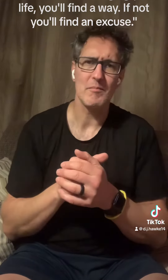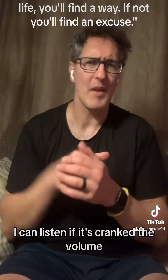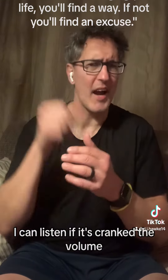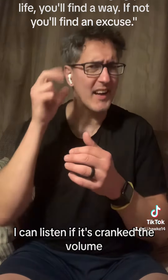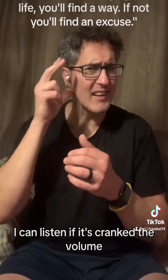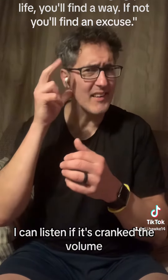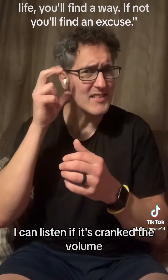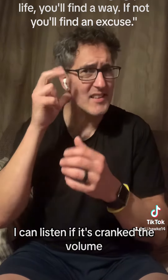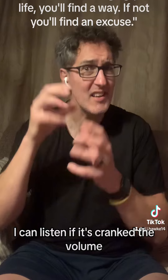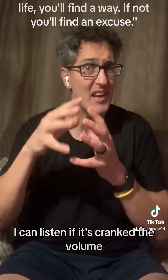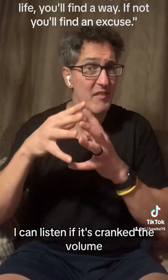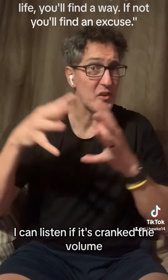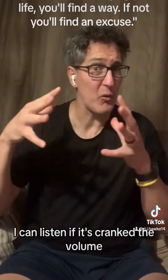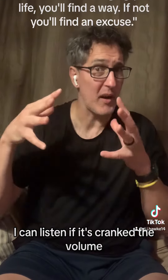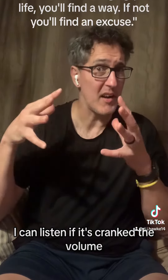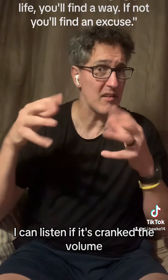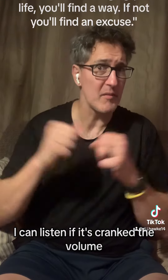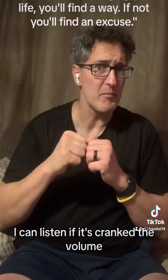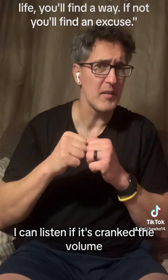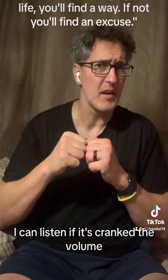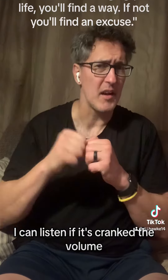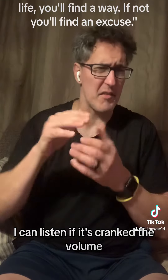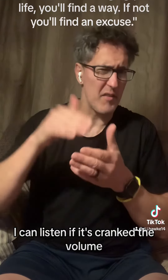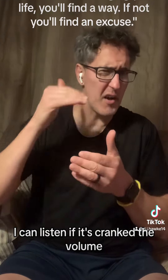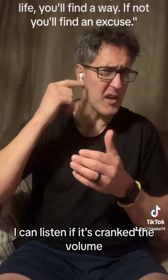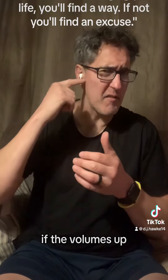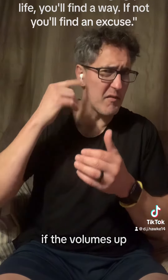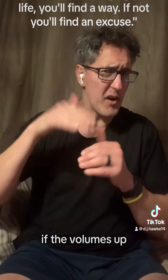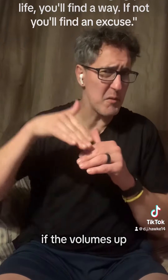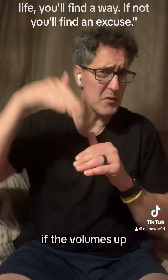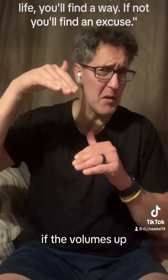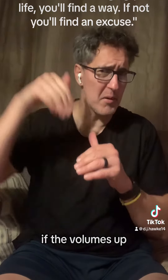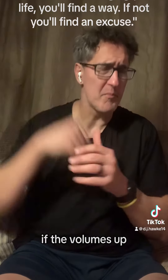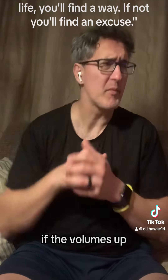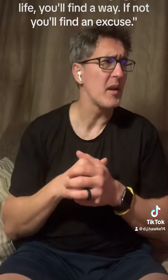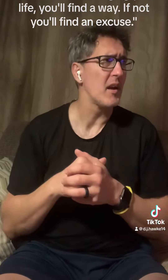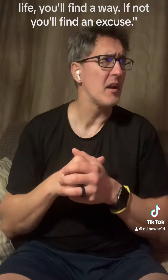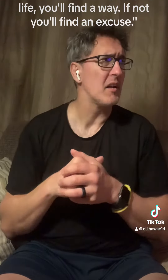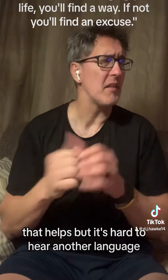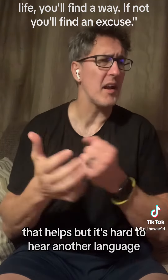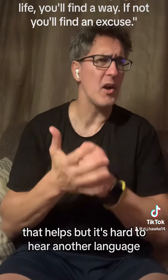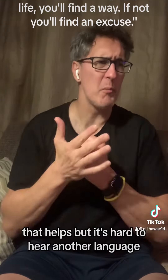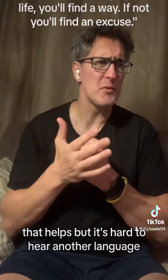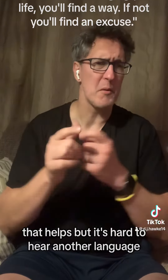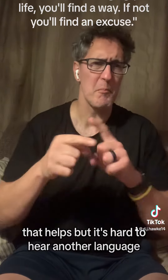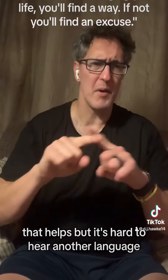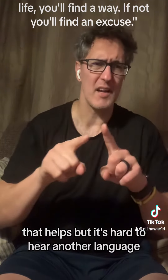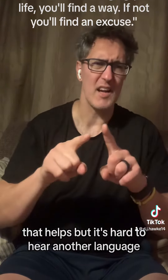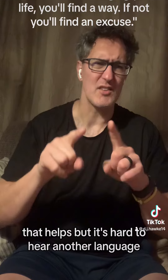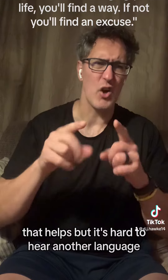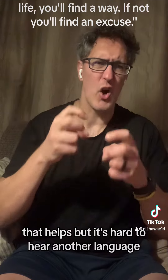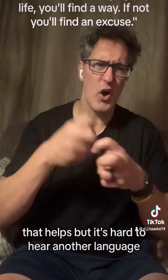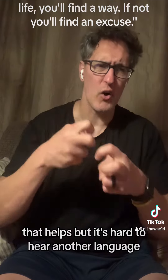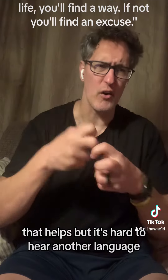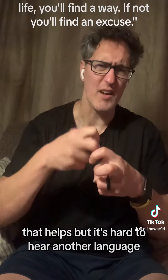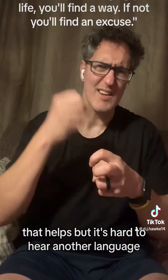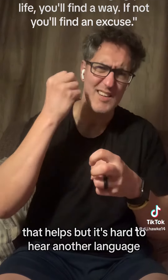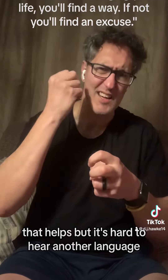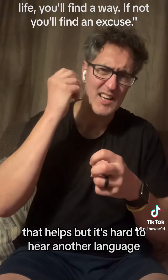I can listen if it's cranked, if the volume's up, that helps, but it's hard to